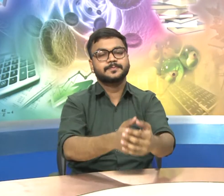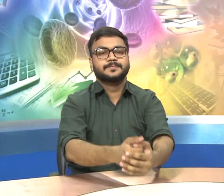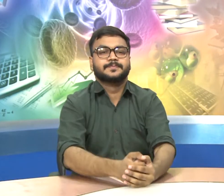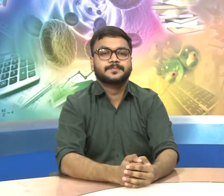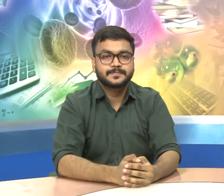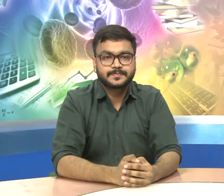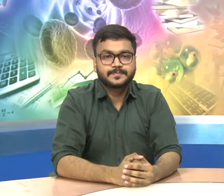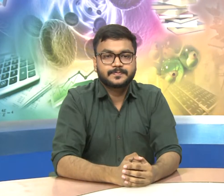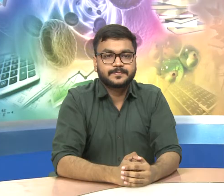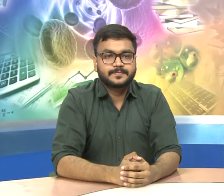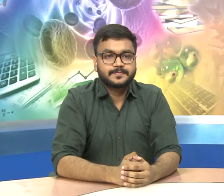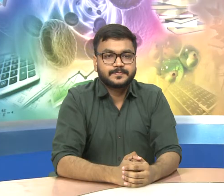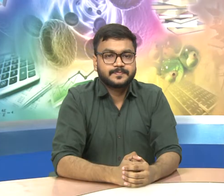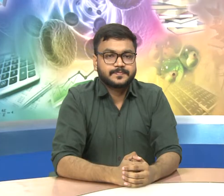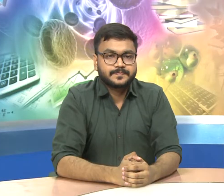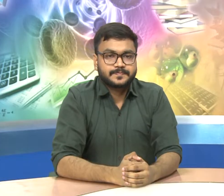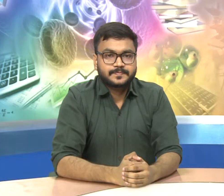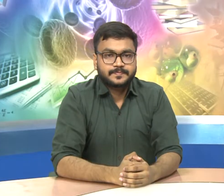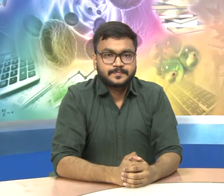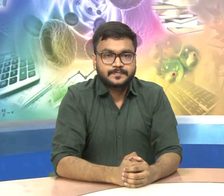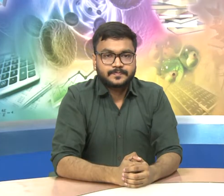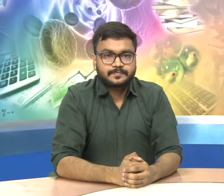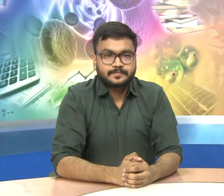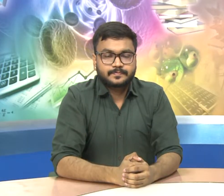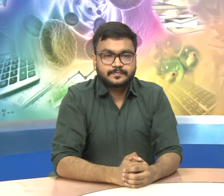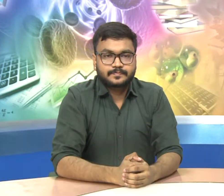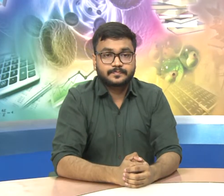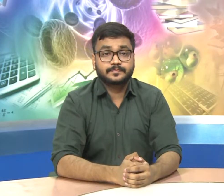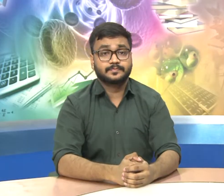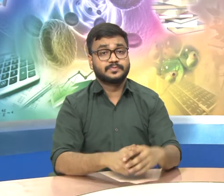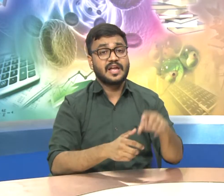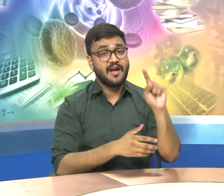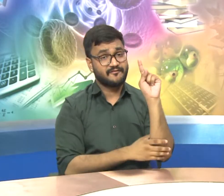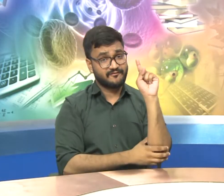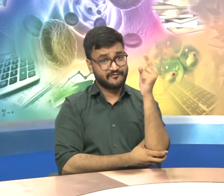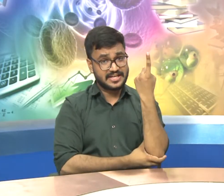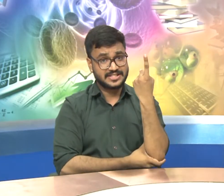see Biston bethoria on dark colored trunk.